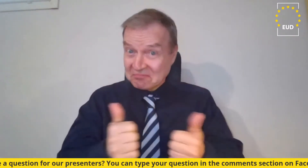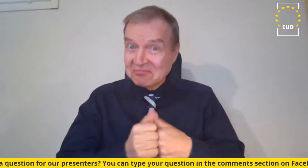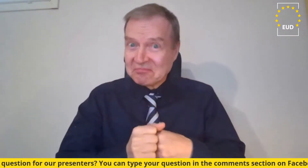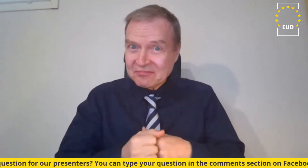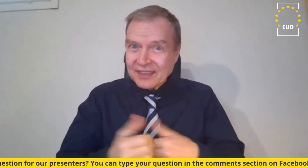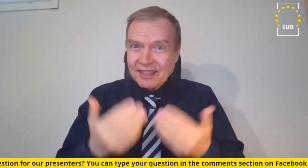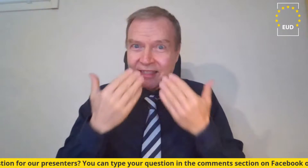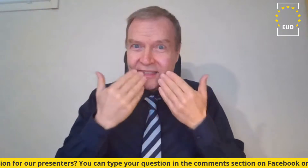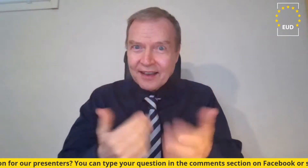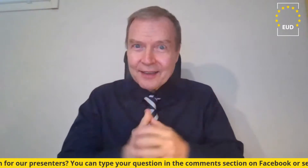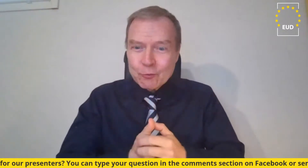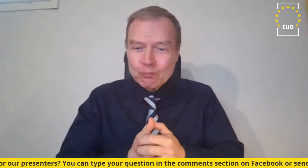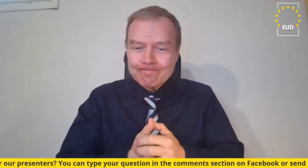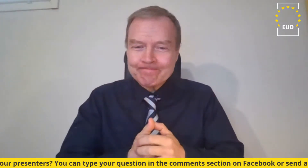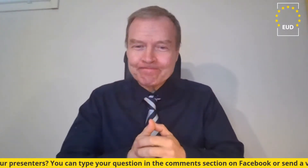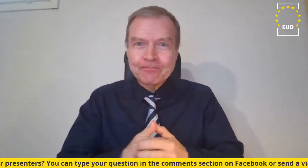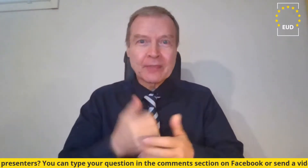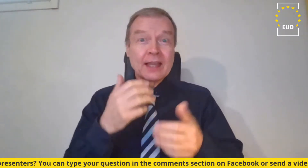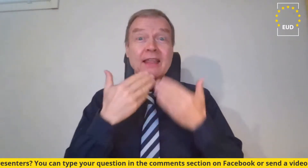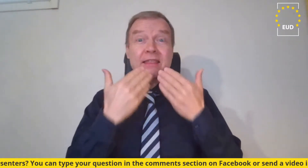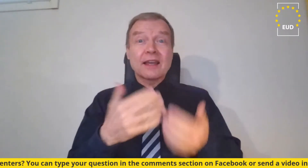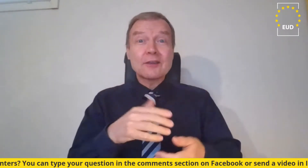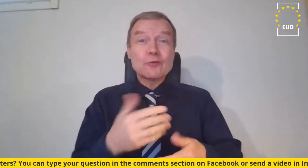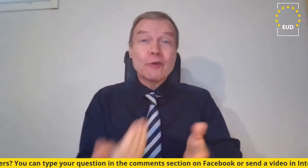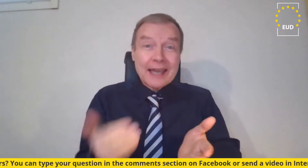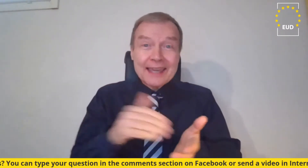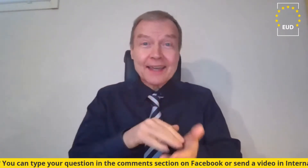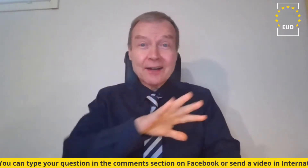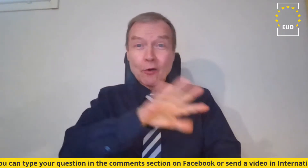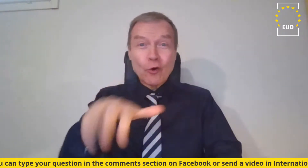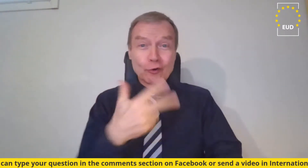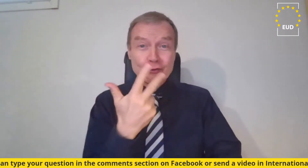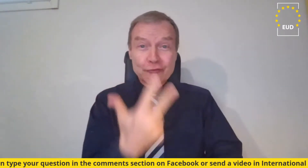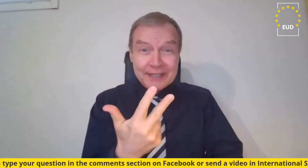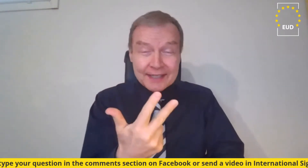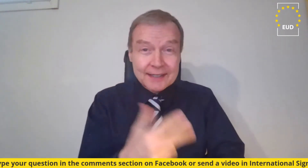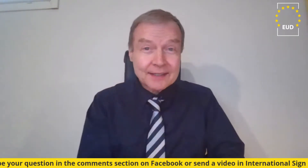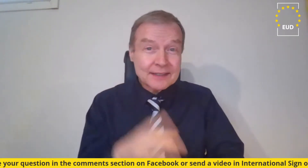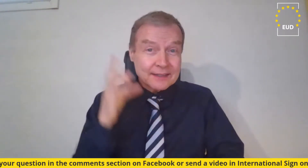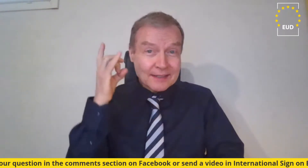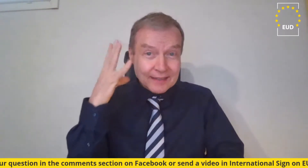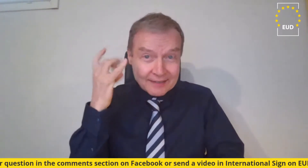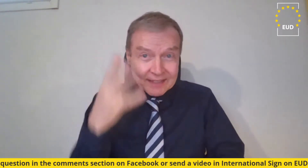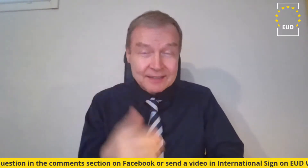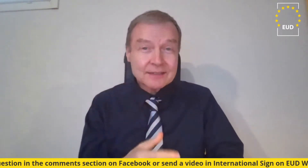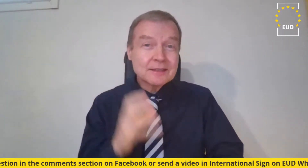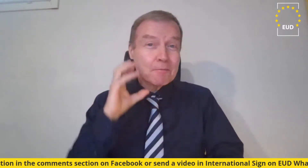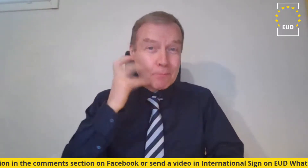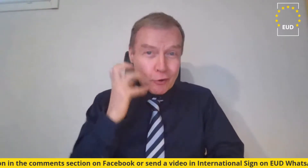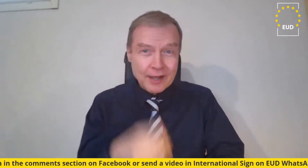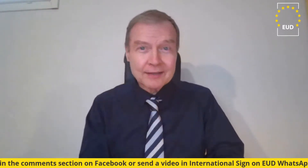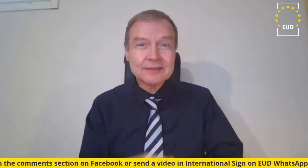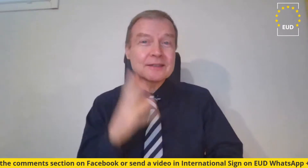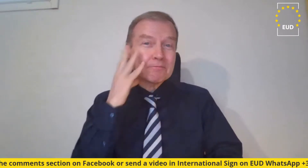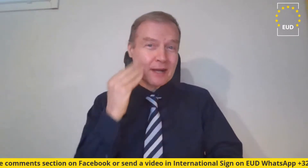specific guidelines for interpreters working on TV or video. Thank you. Thank you again, all three